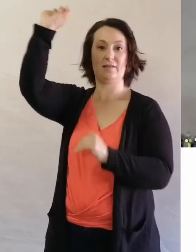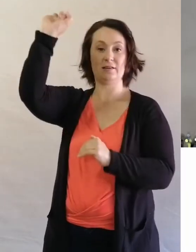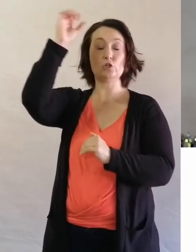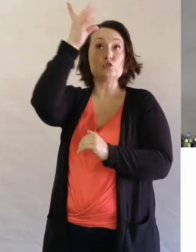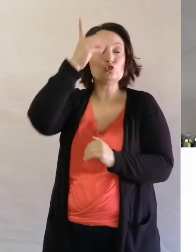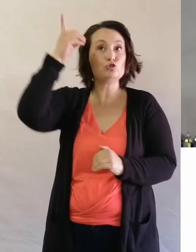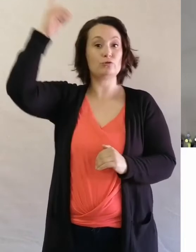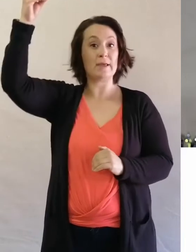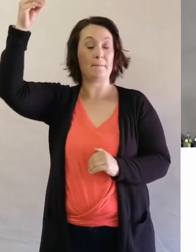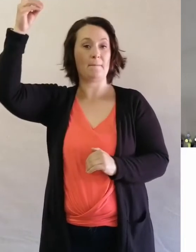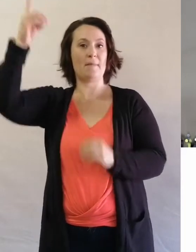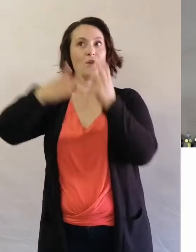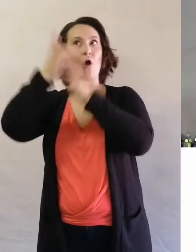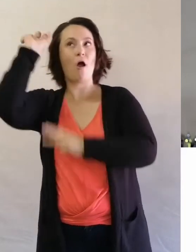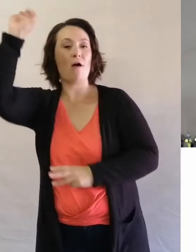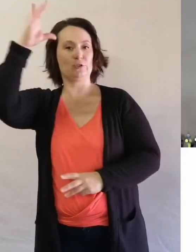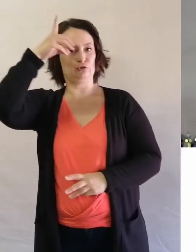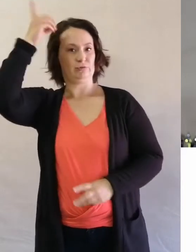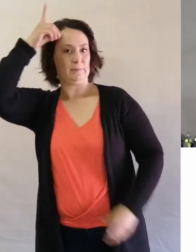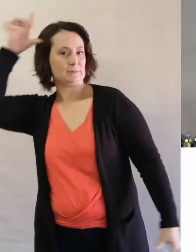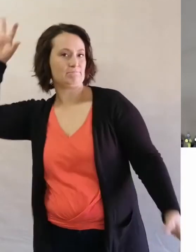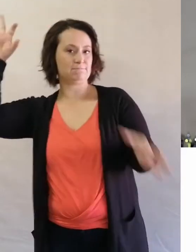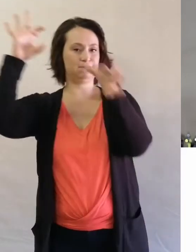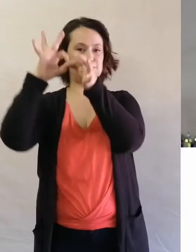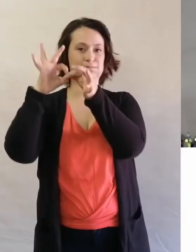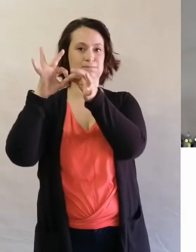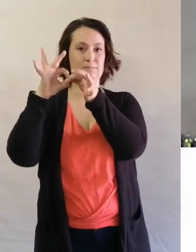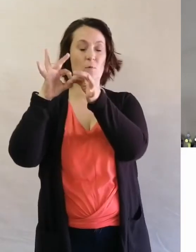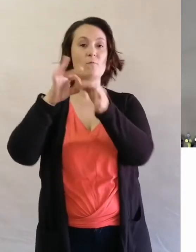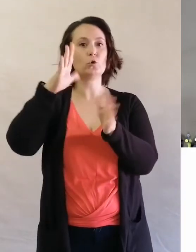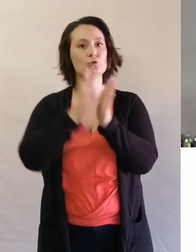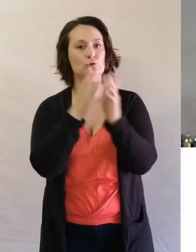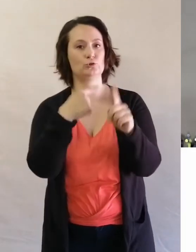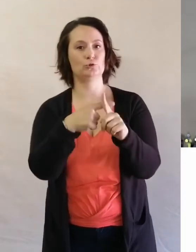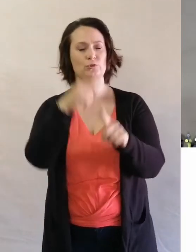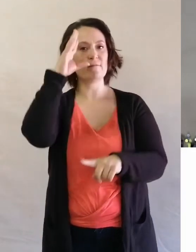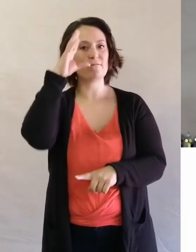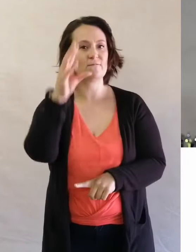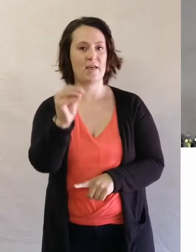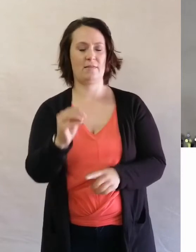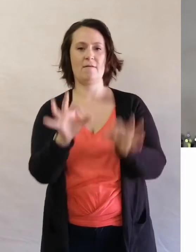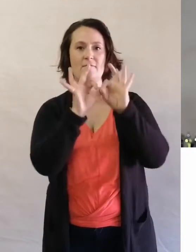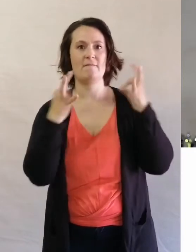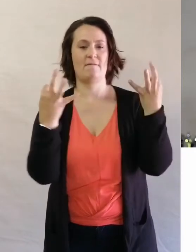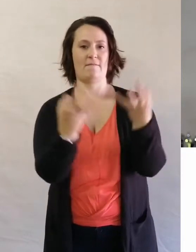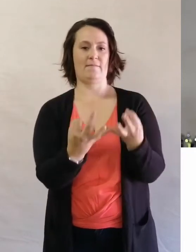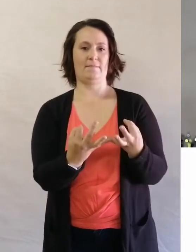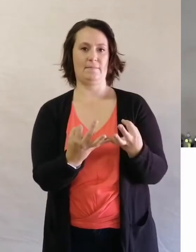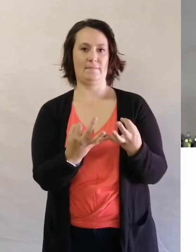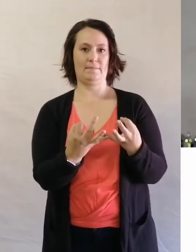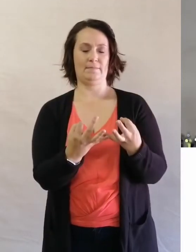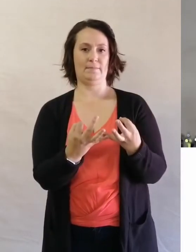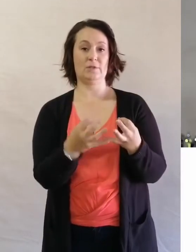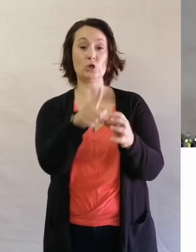dreaming about you and your church and your faith and your family. And you might say, God, so well, you've roared